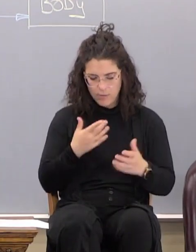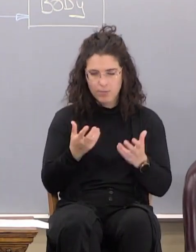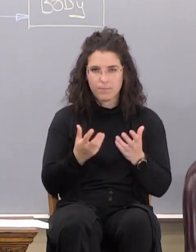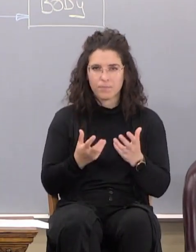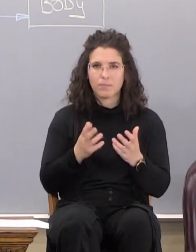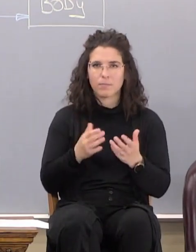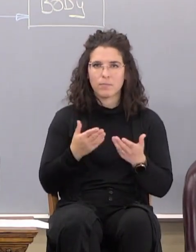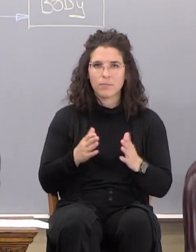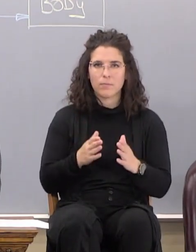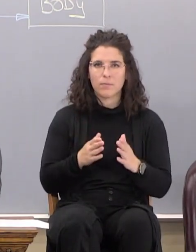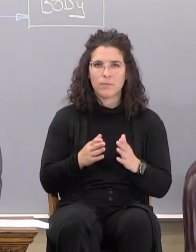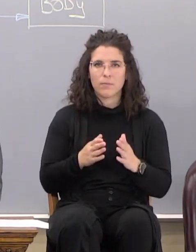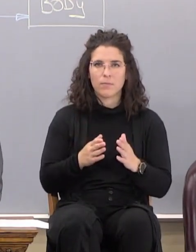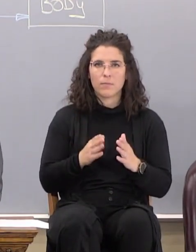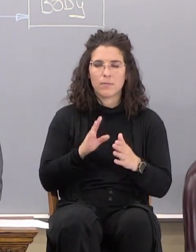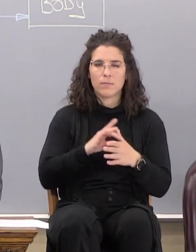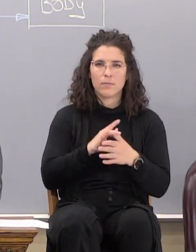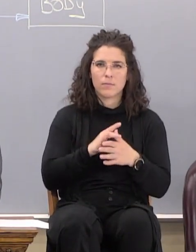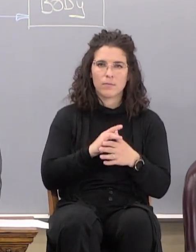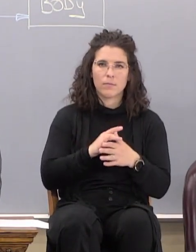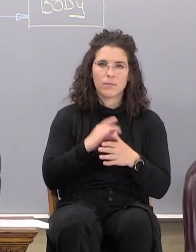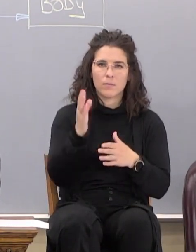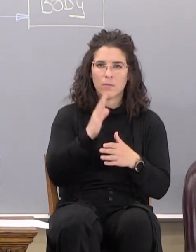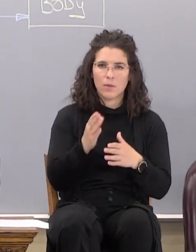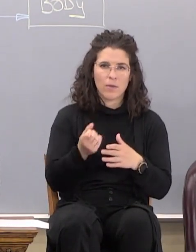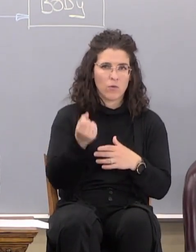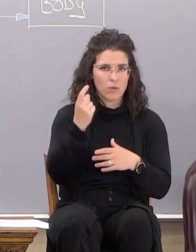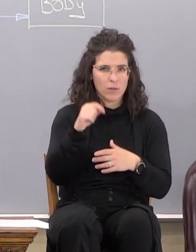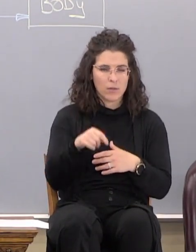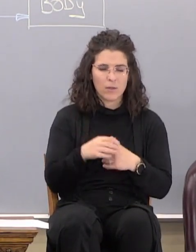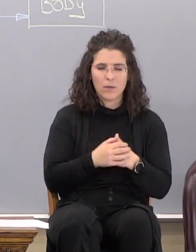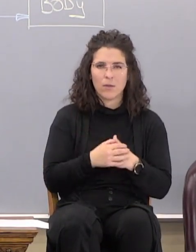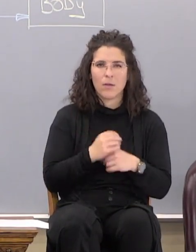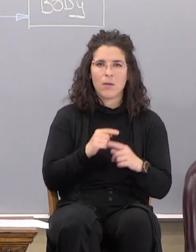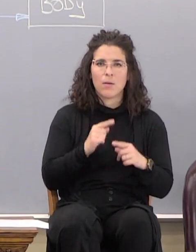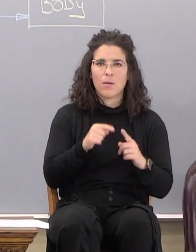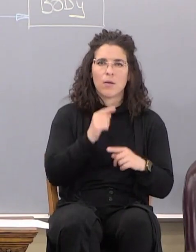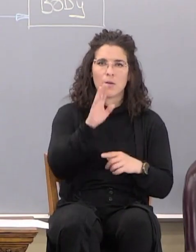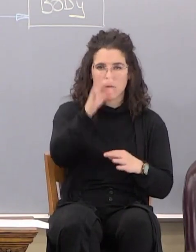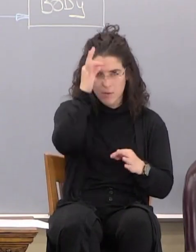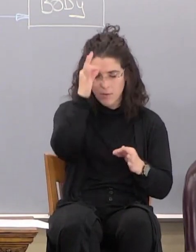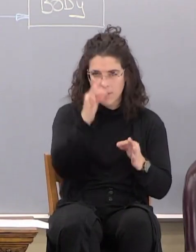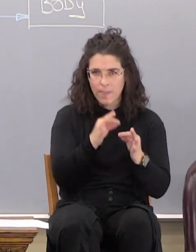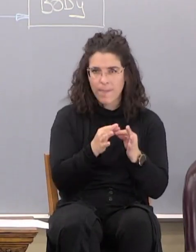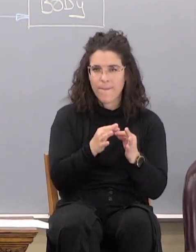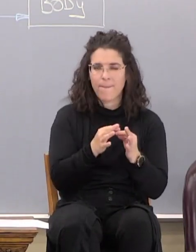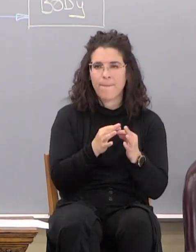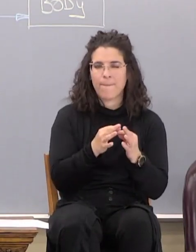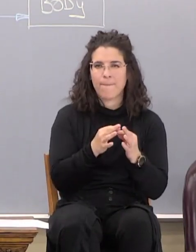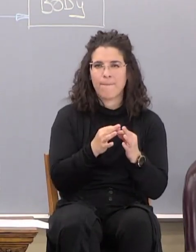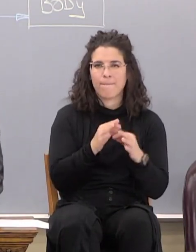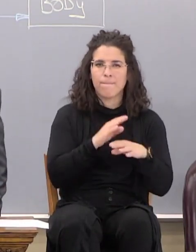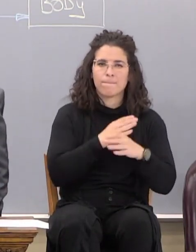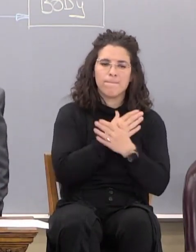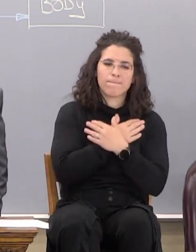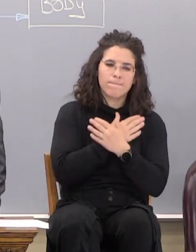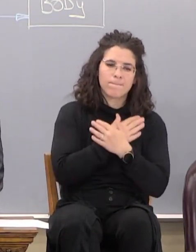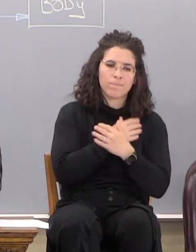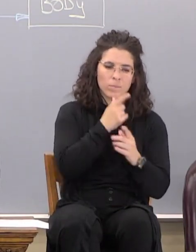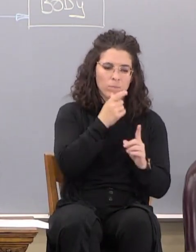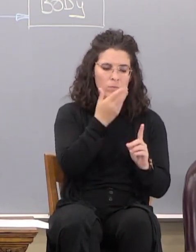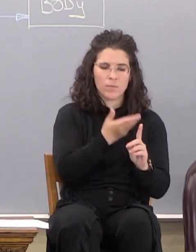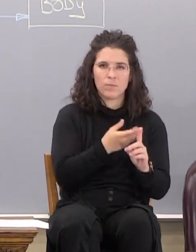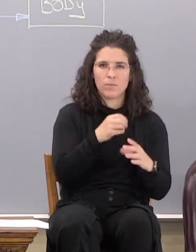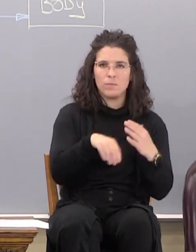to, your flesh, you'll never get this. But when your faith rests in who you are